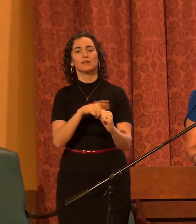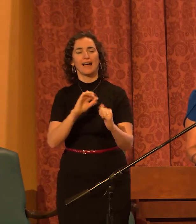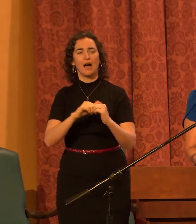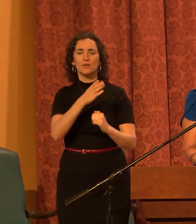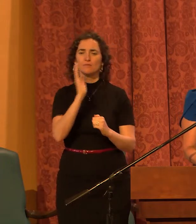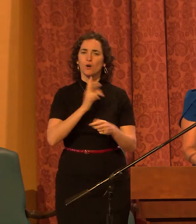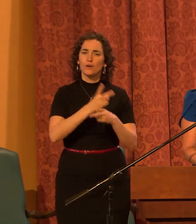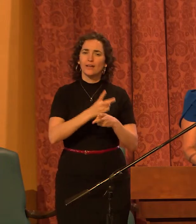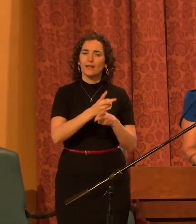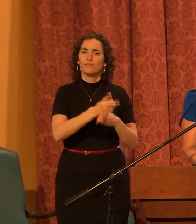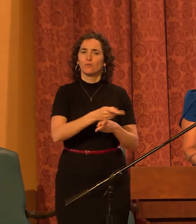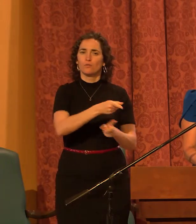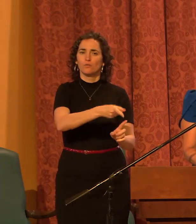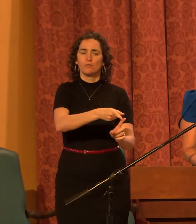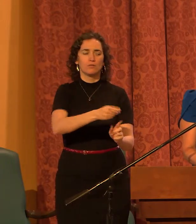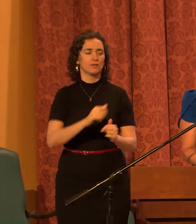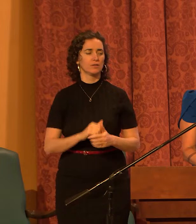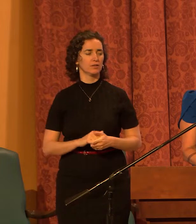for.